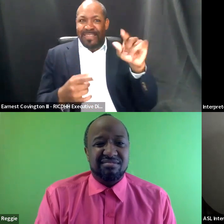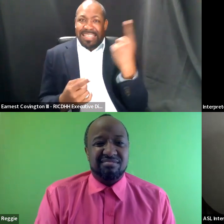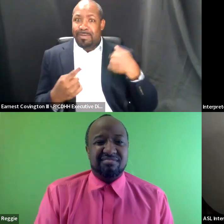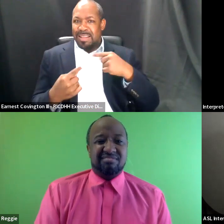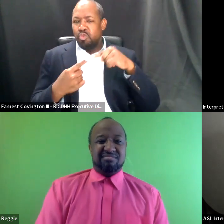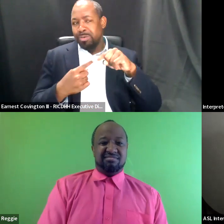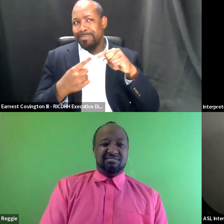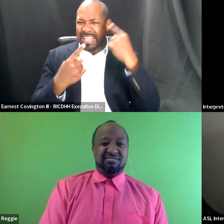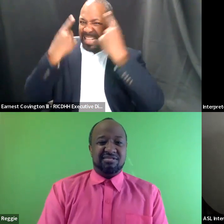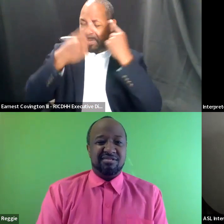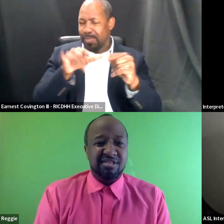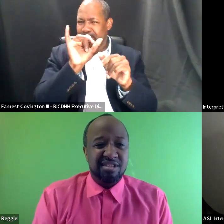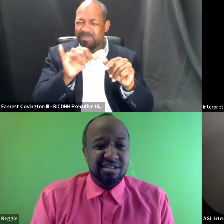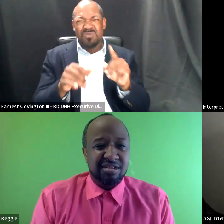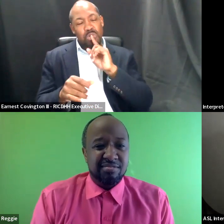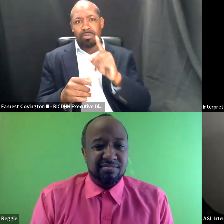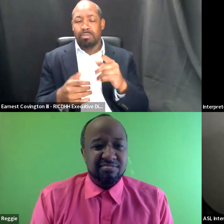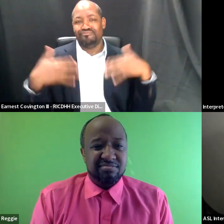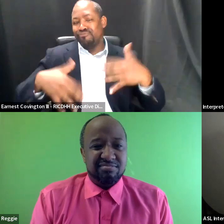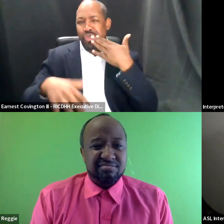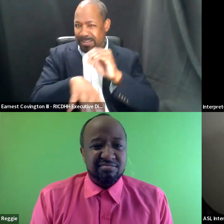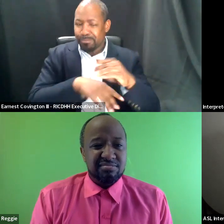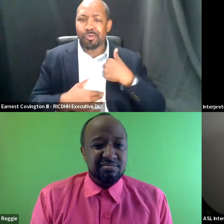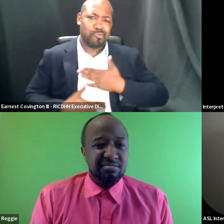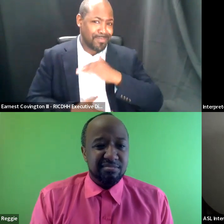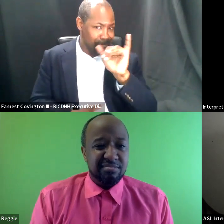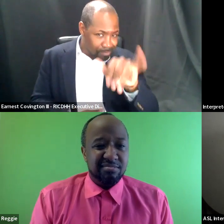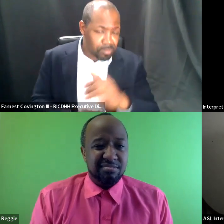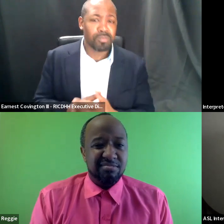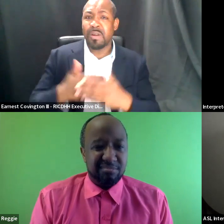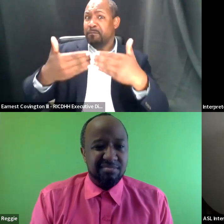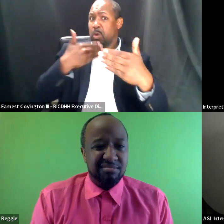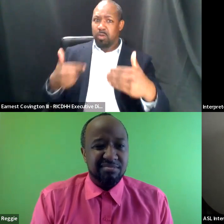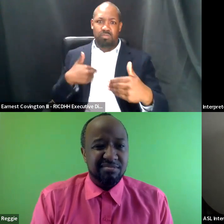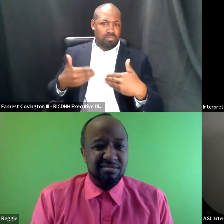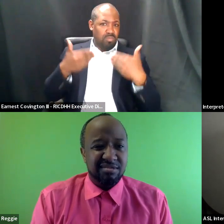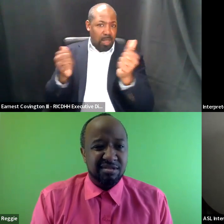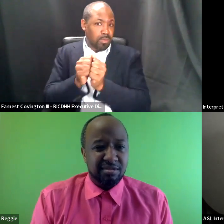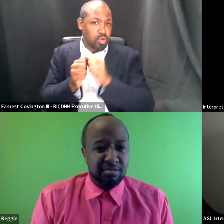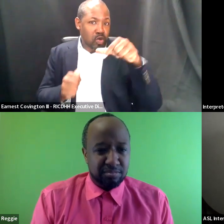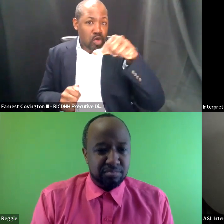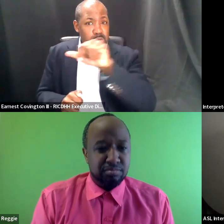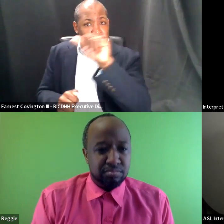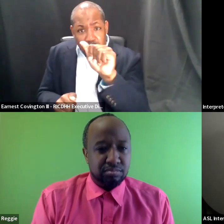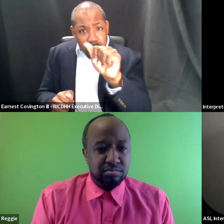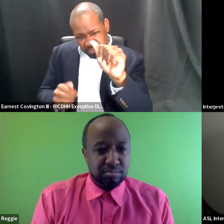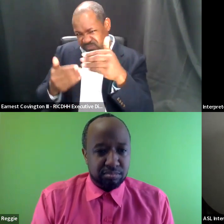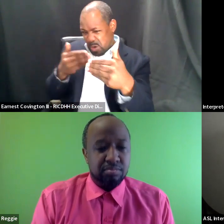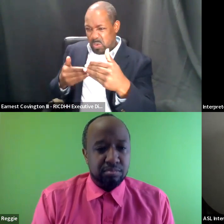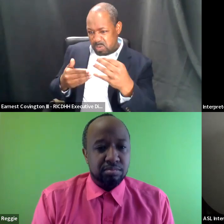No, those are good points. That's a good bit of advice. I'm going to have to chew on that a little bit, but I really appreciate that.